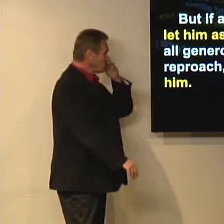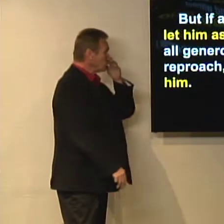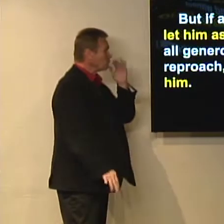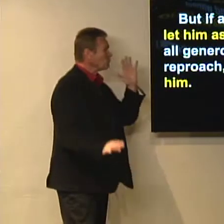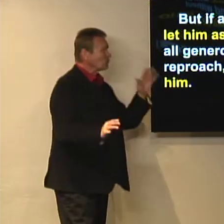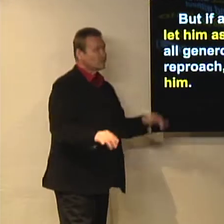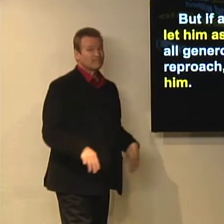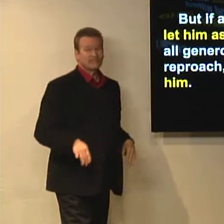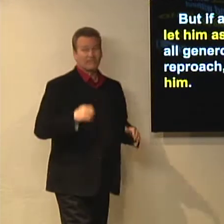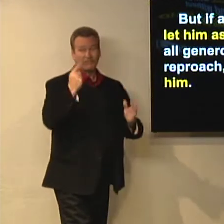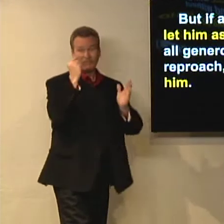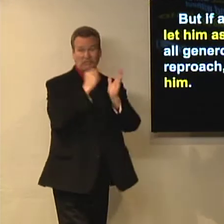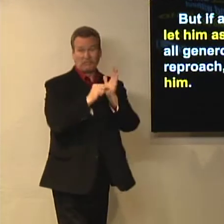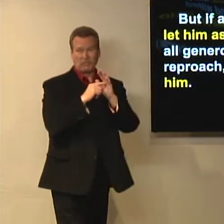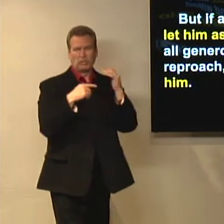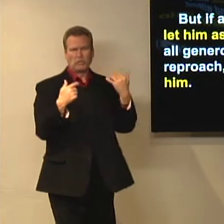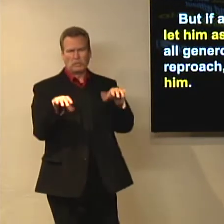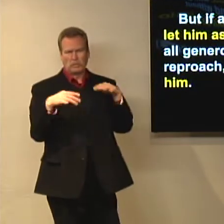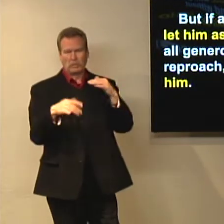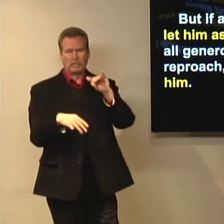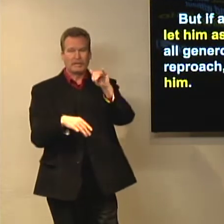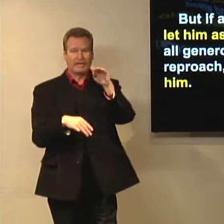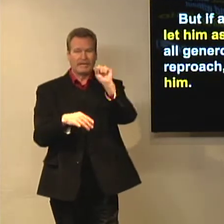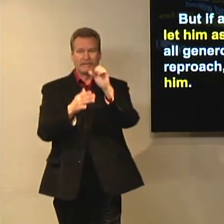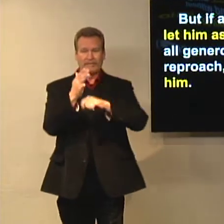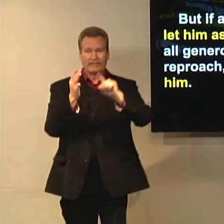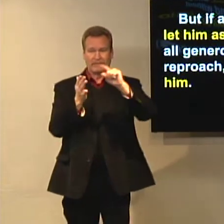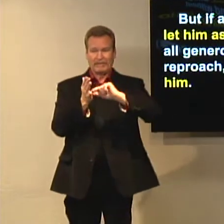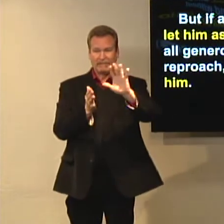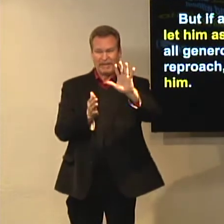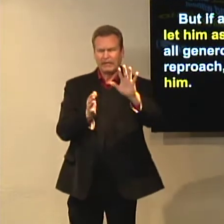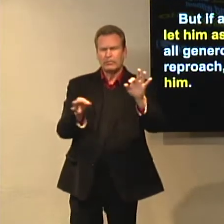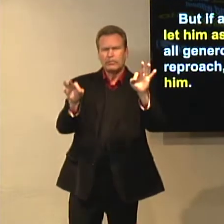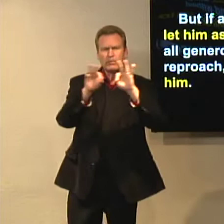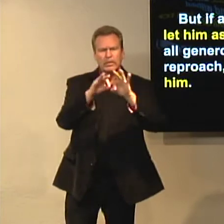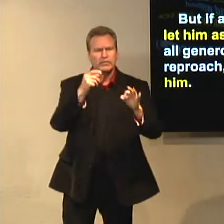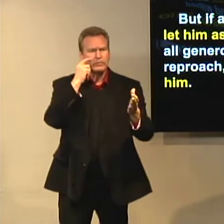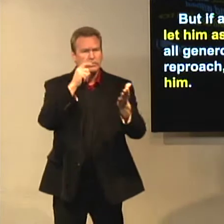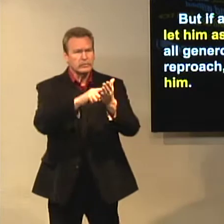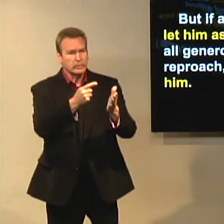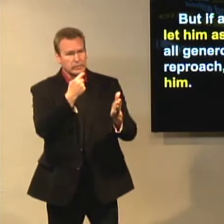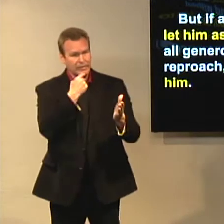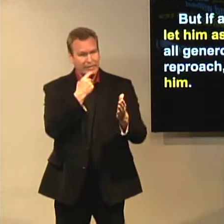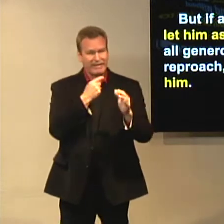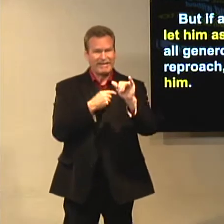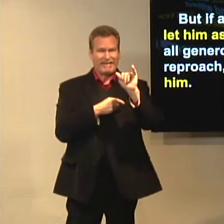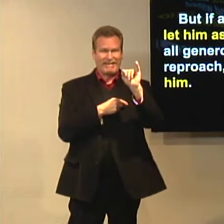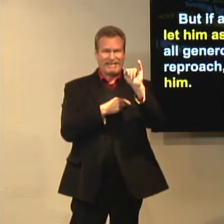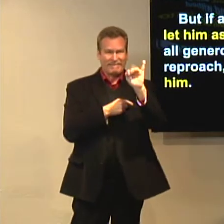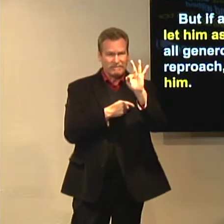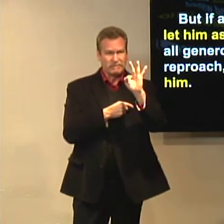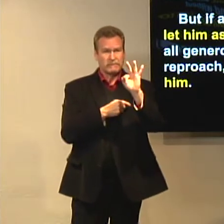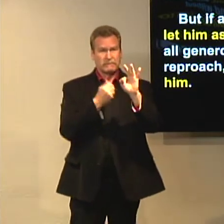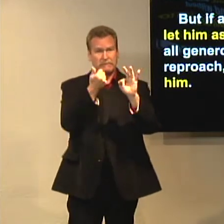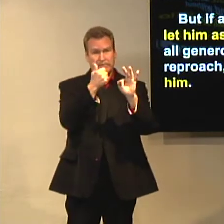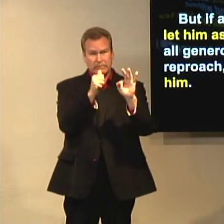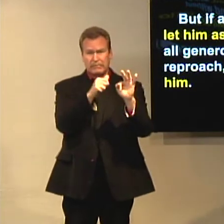Without works to back it up with false wisdom. And in James chapter 1, verse 5, he talked about wisdom already. He said, if any